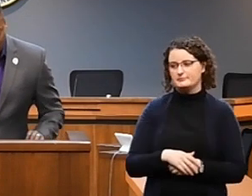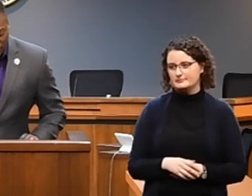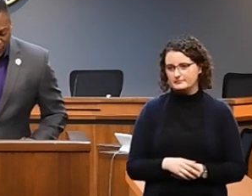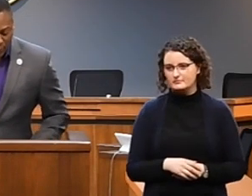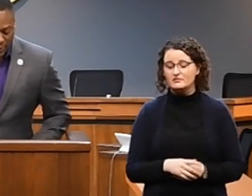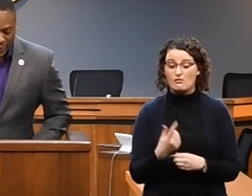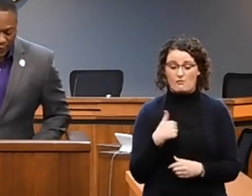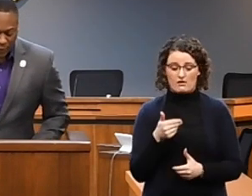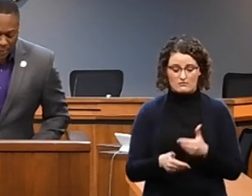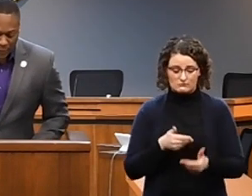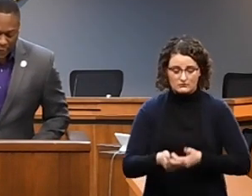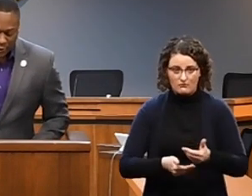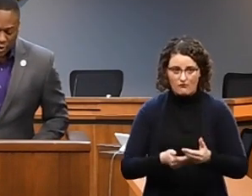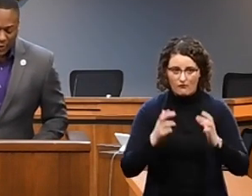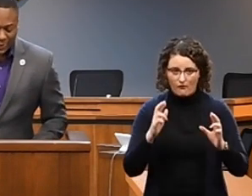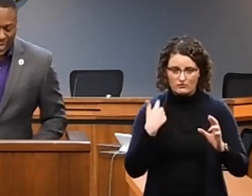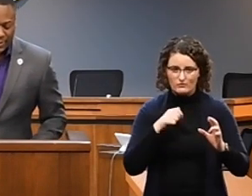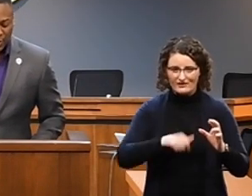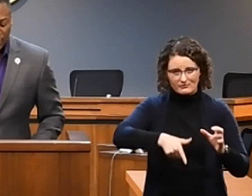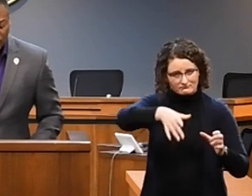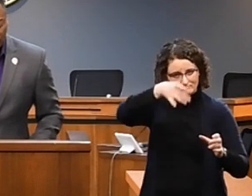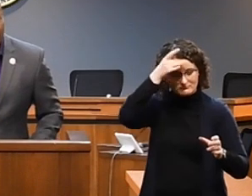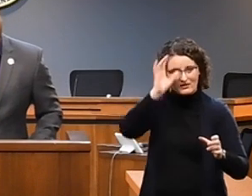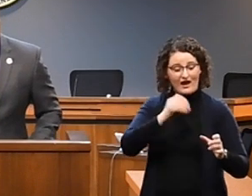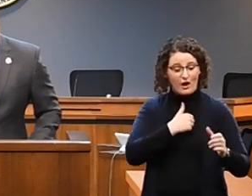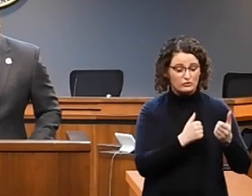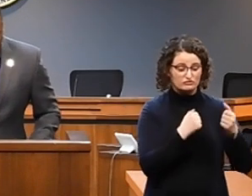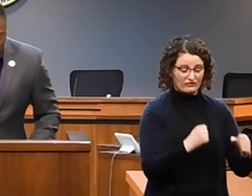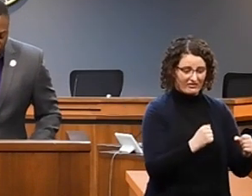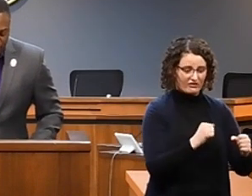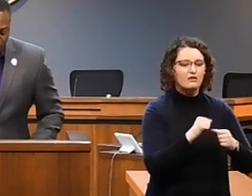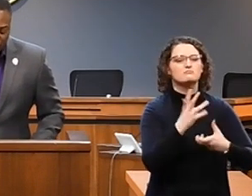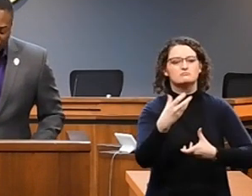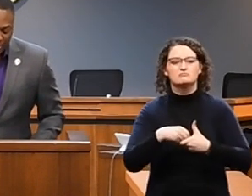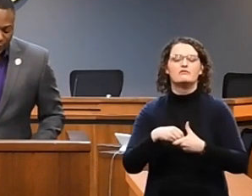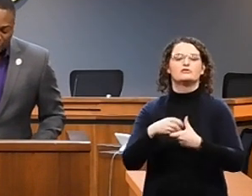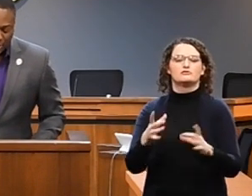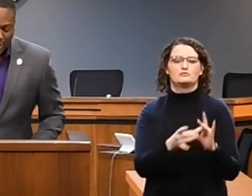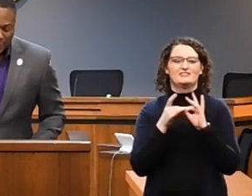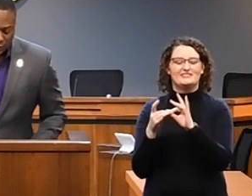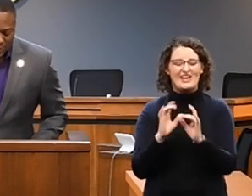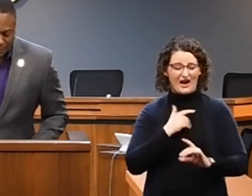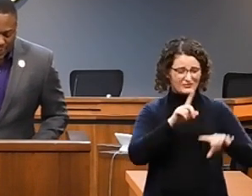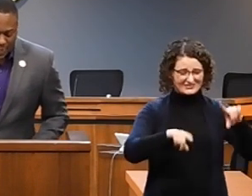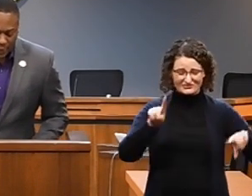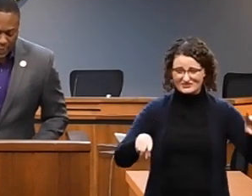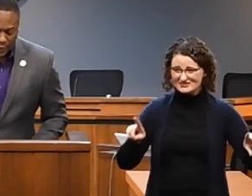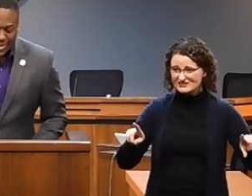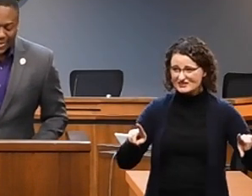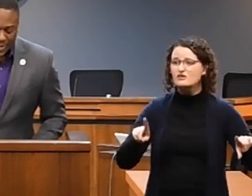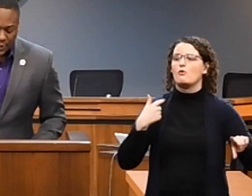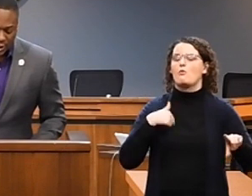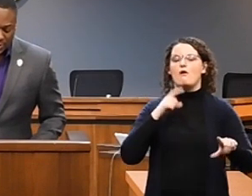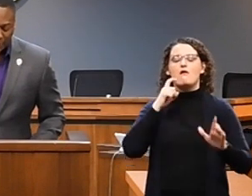As we move forward, let us remember that our strength lies in our unity. In our differences, we find the rich tapestry that makes Howard